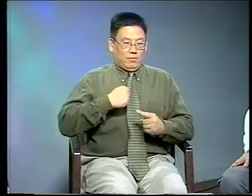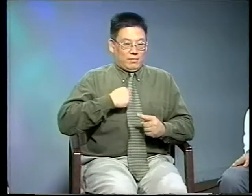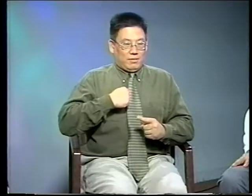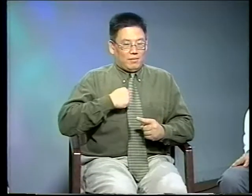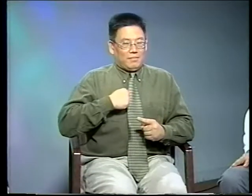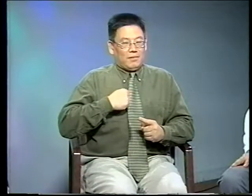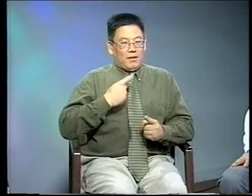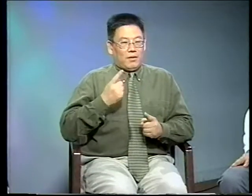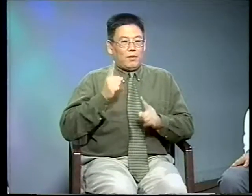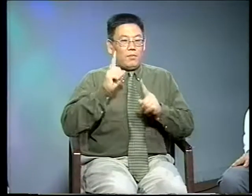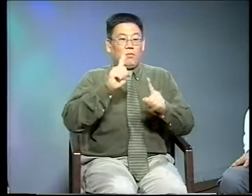conference.